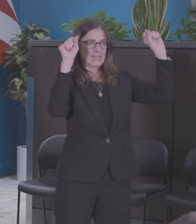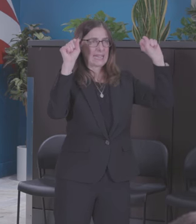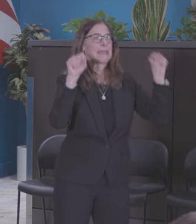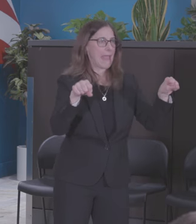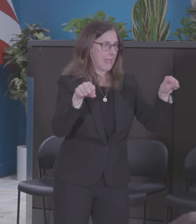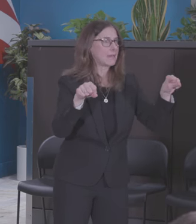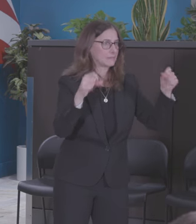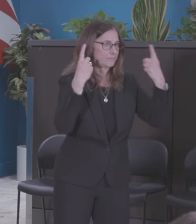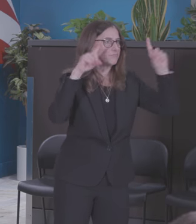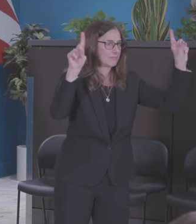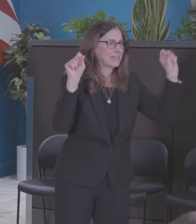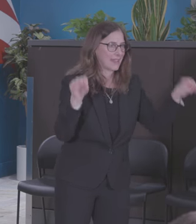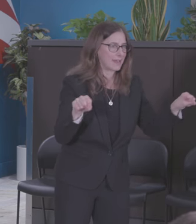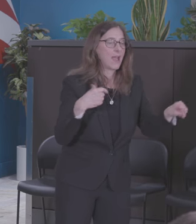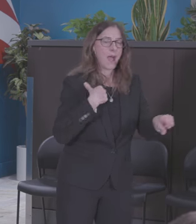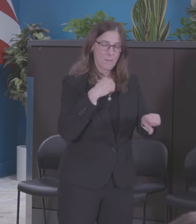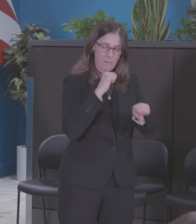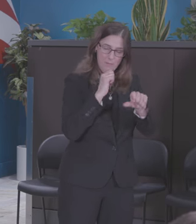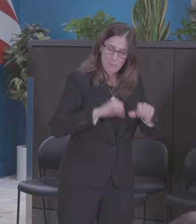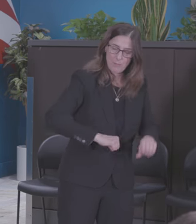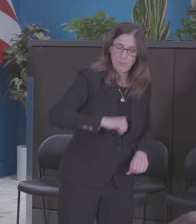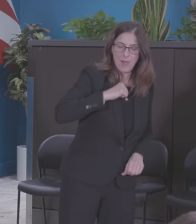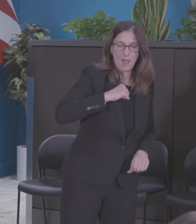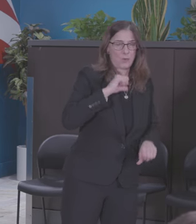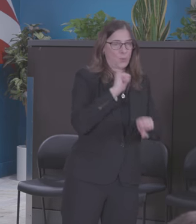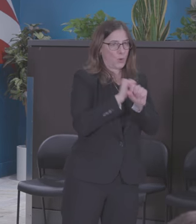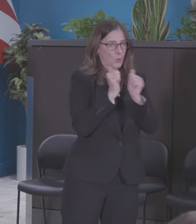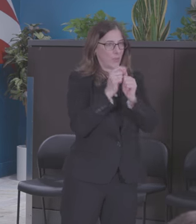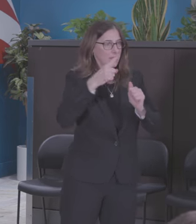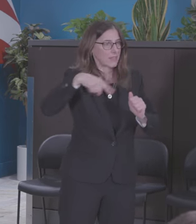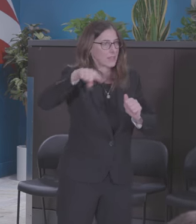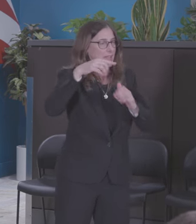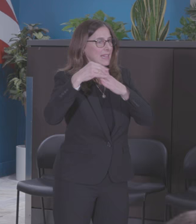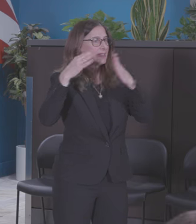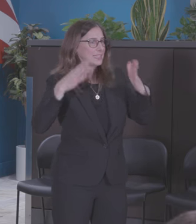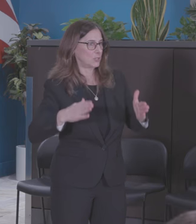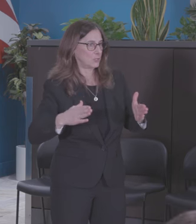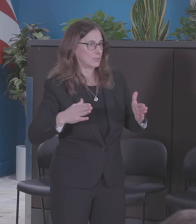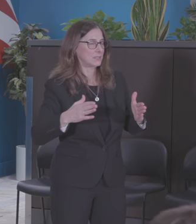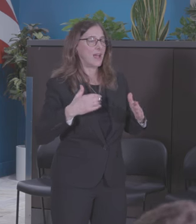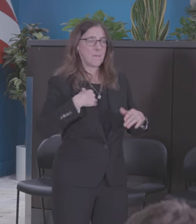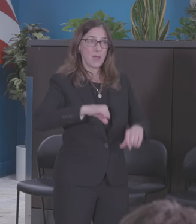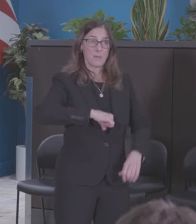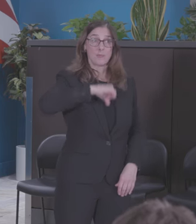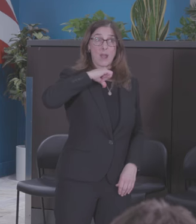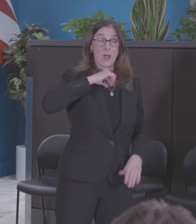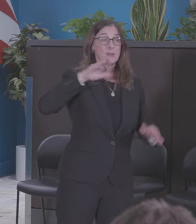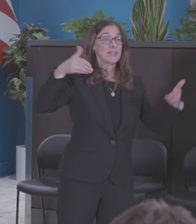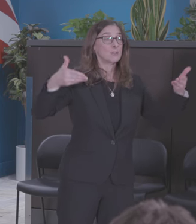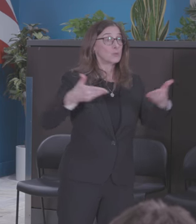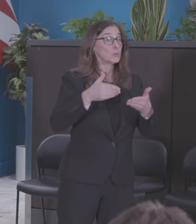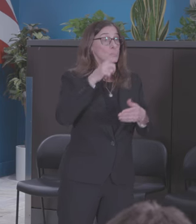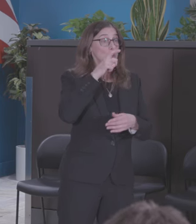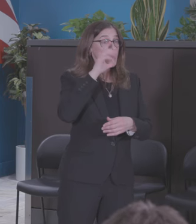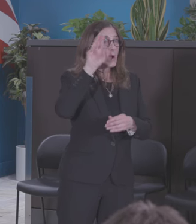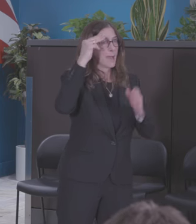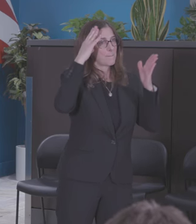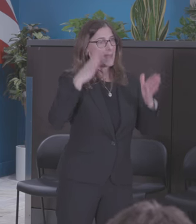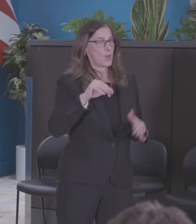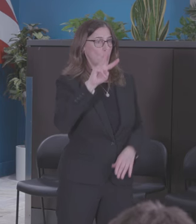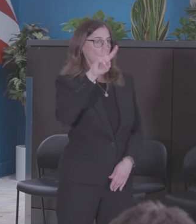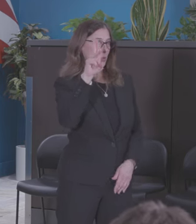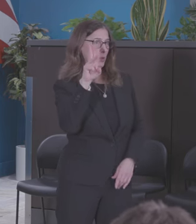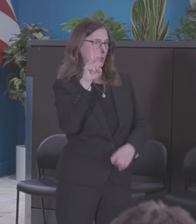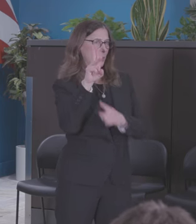leaders and proud to introduce Mayor Wu, who's been a strong housing advocate and a great partner to end veterans